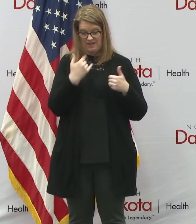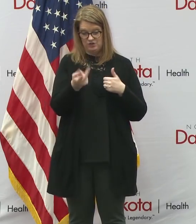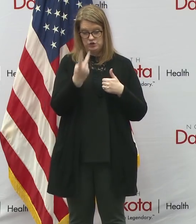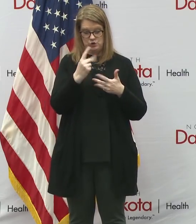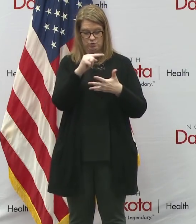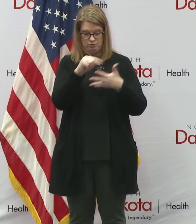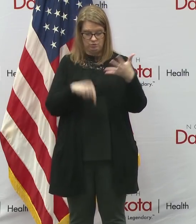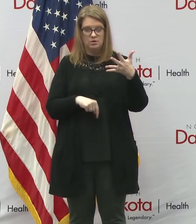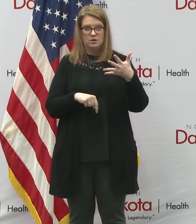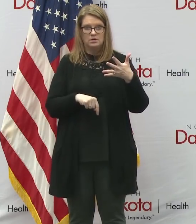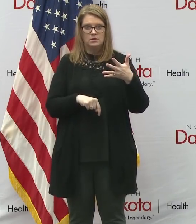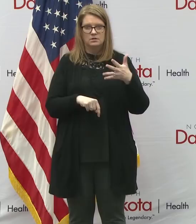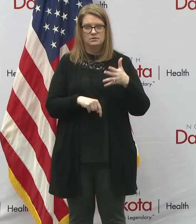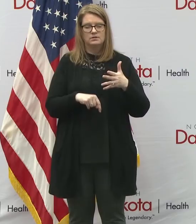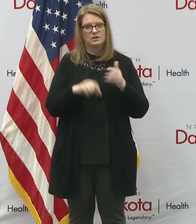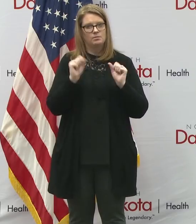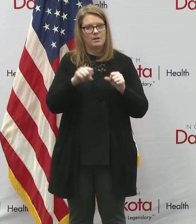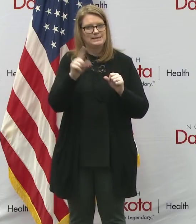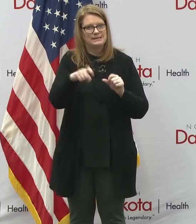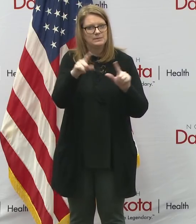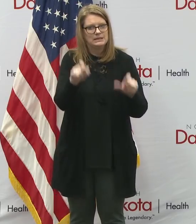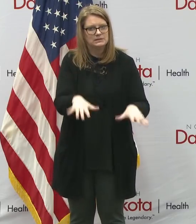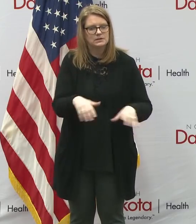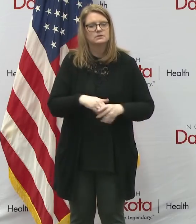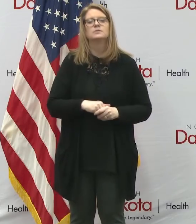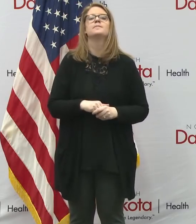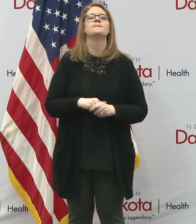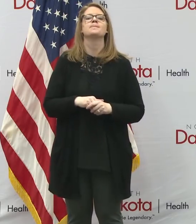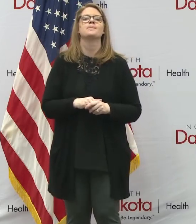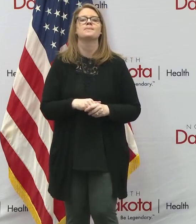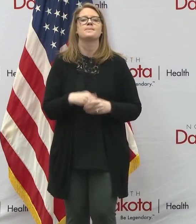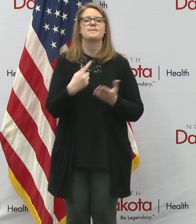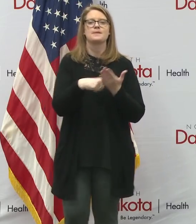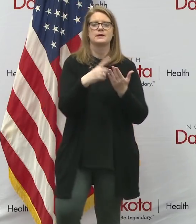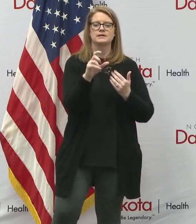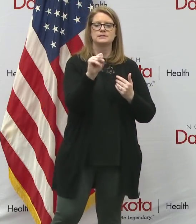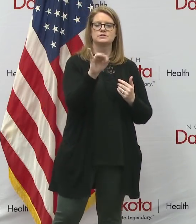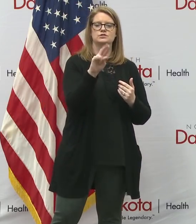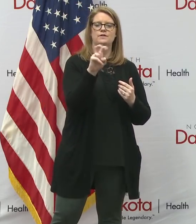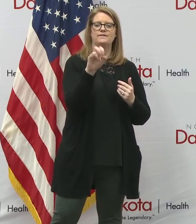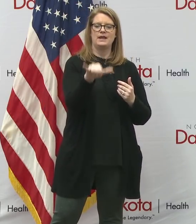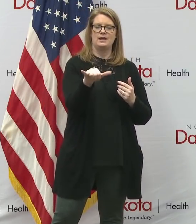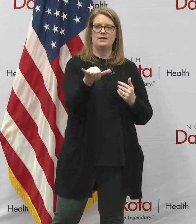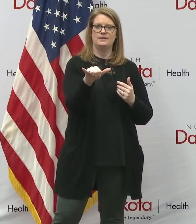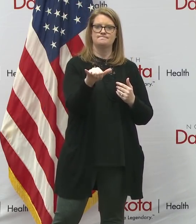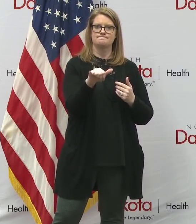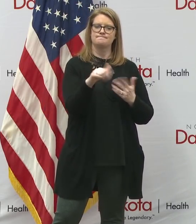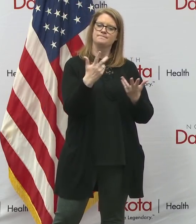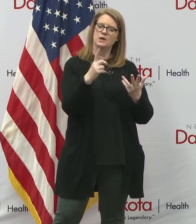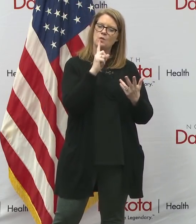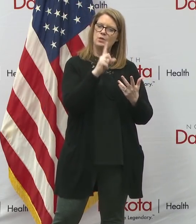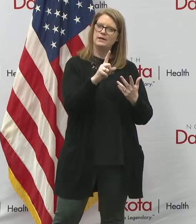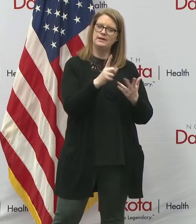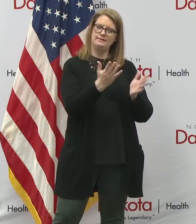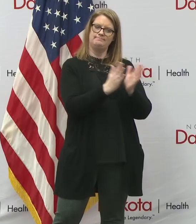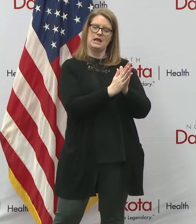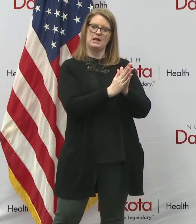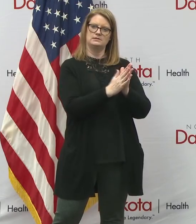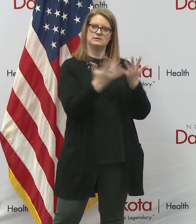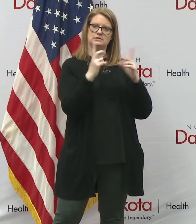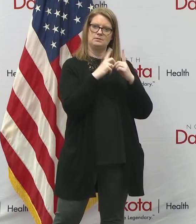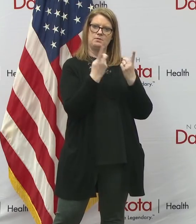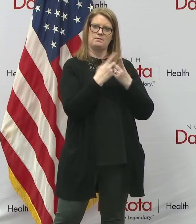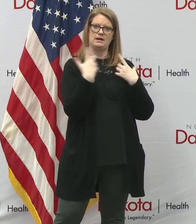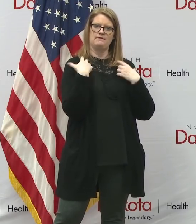The governor mentioned talking about a couple of surveys, and he put the challenge to the Department of Health to increase